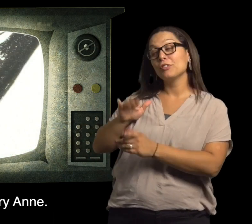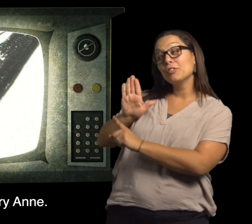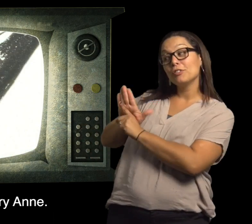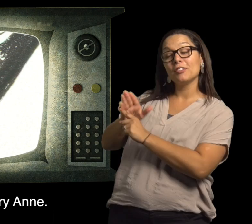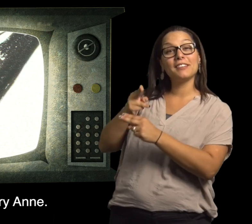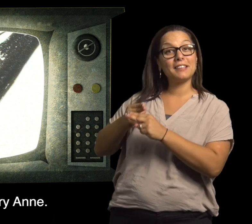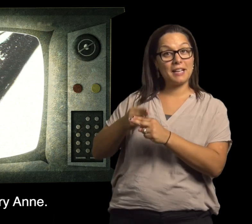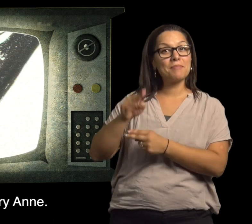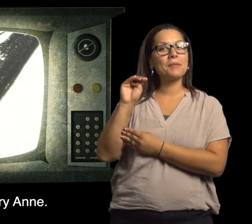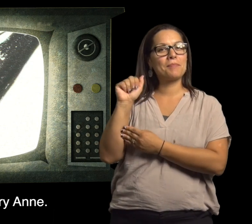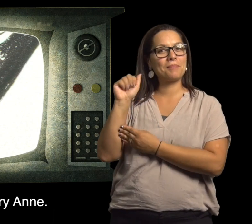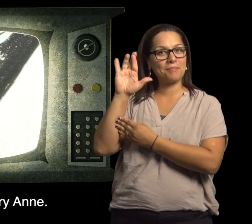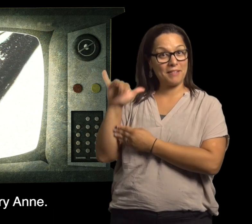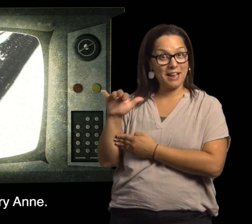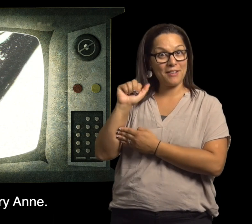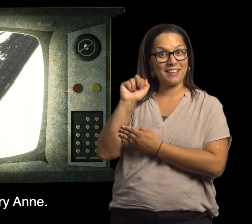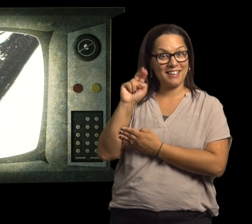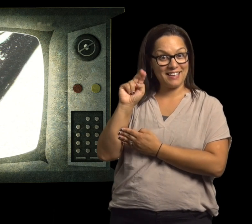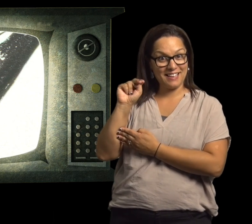Her name was Mary Ann.